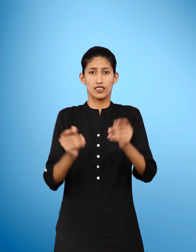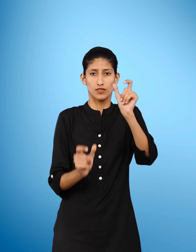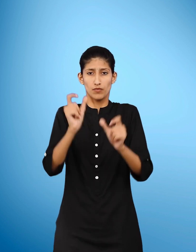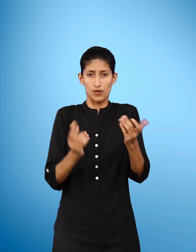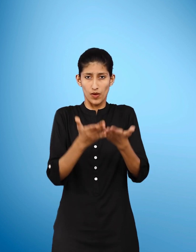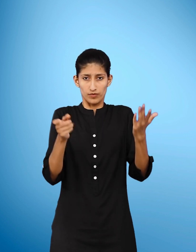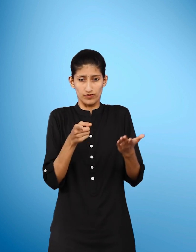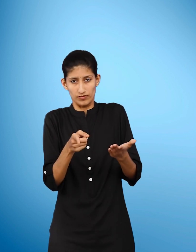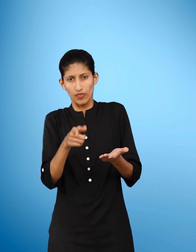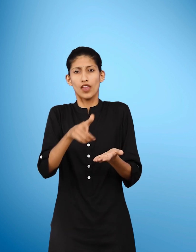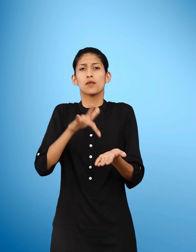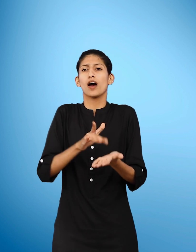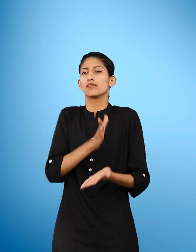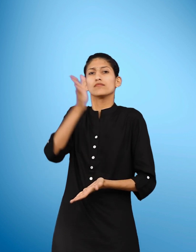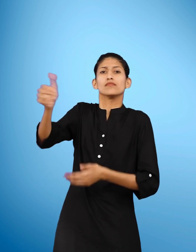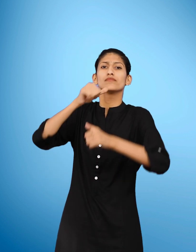Traders explored several sea routes.